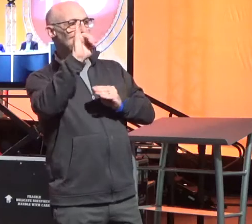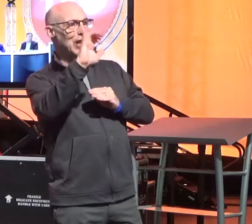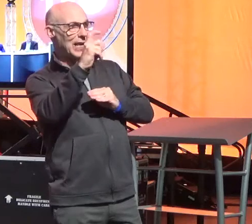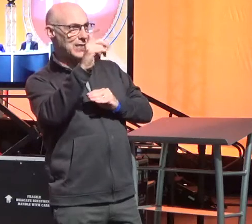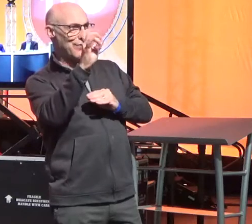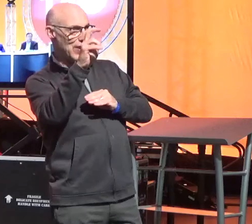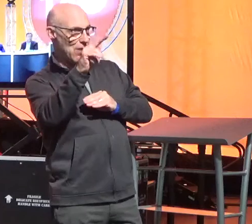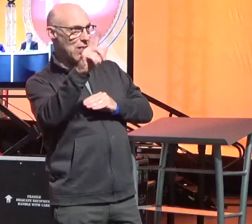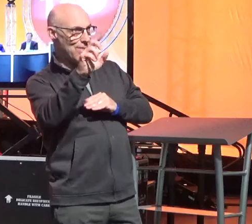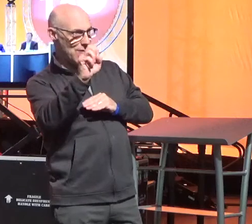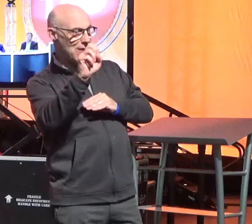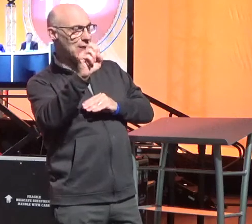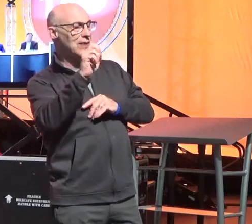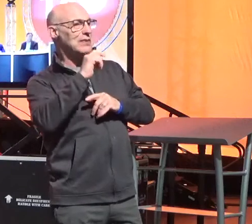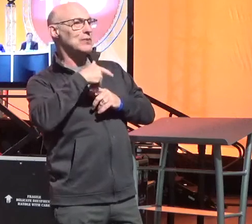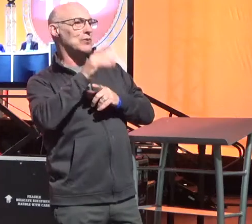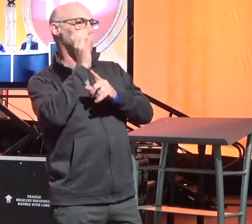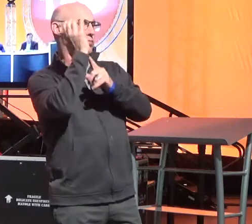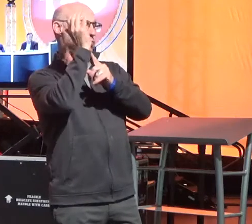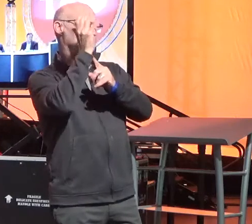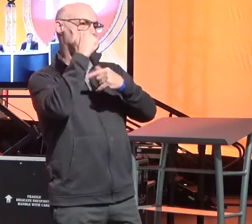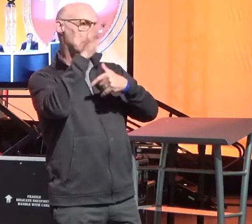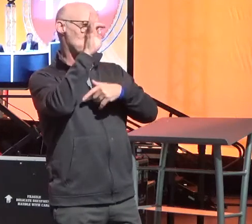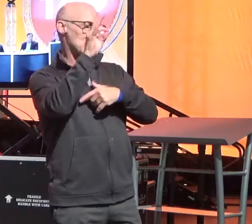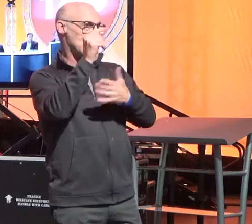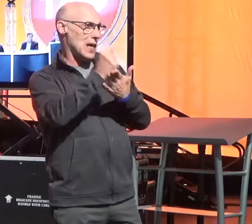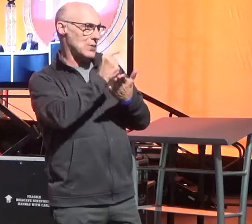preachers of the gospel. People want to hear good preaching.